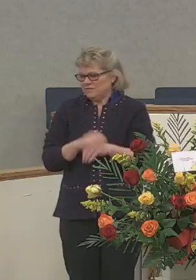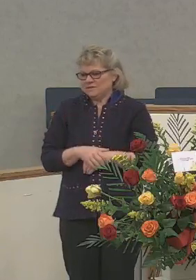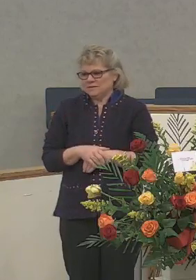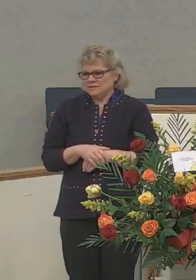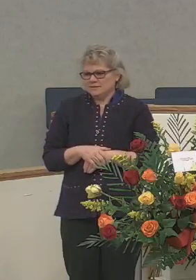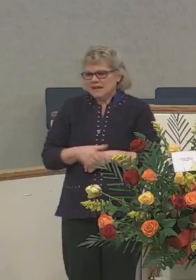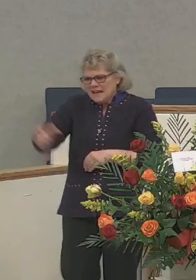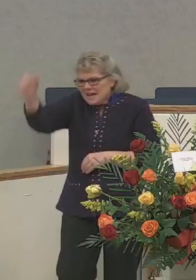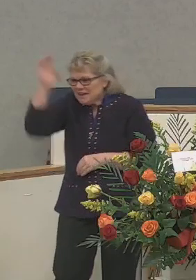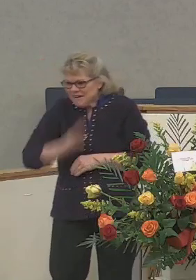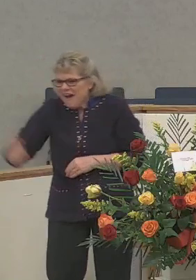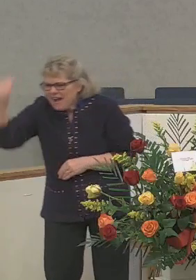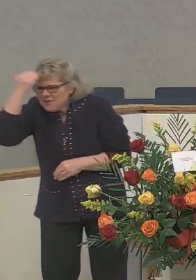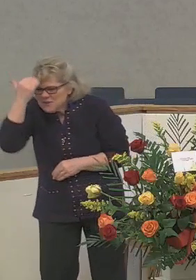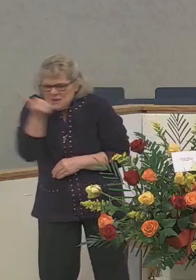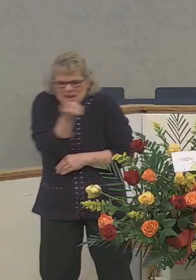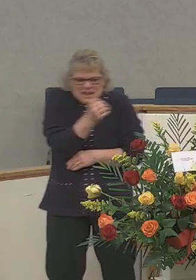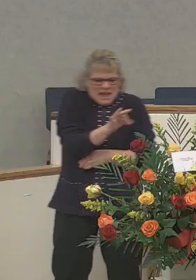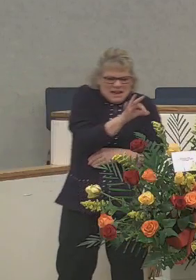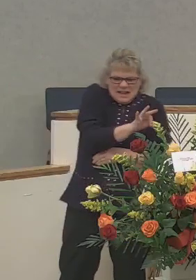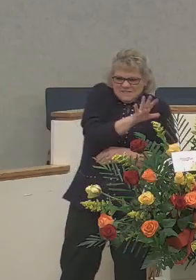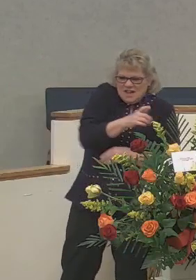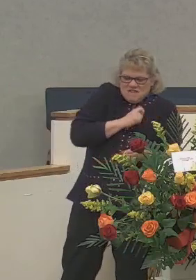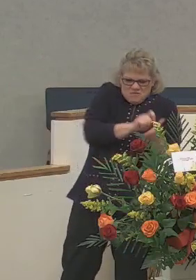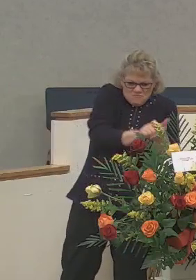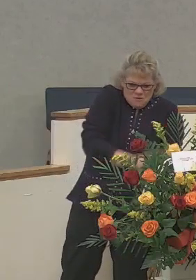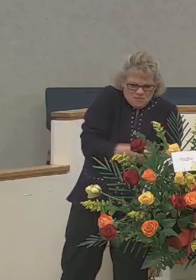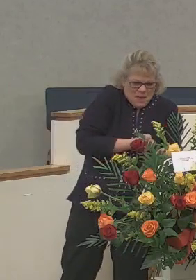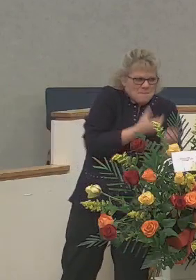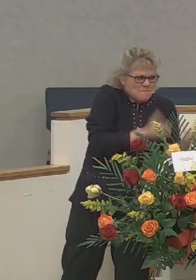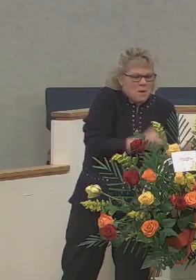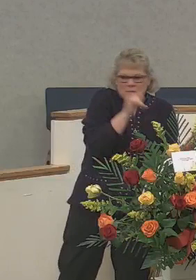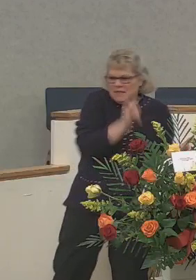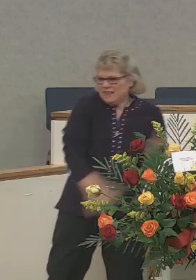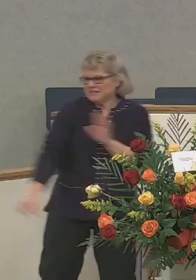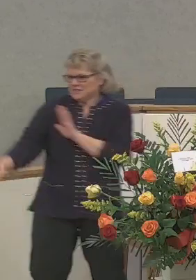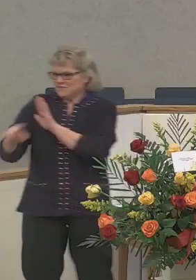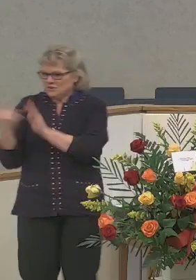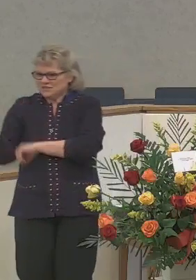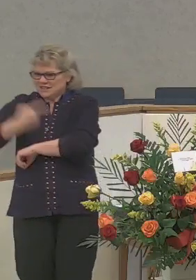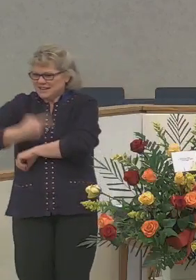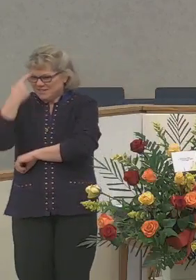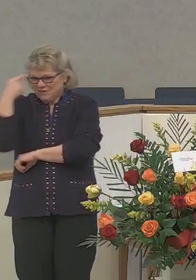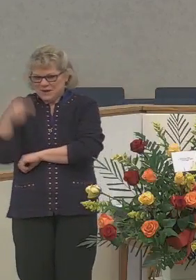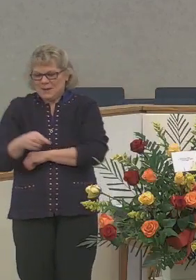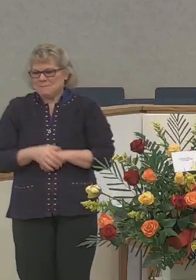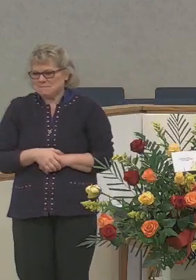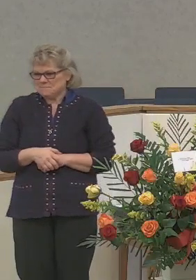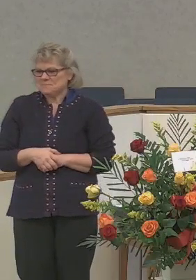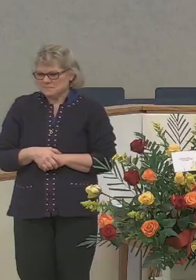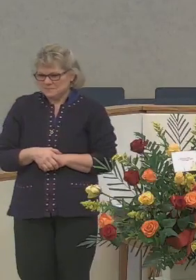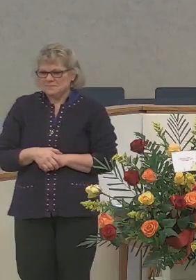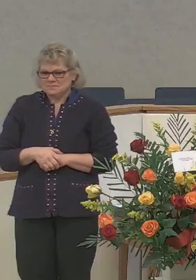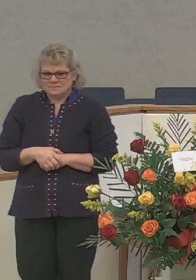He knew back in 1995 I would write those words and that this would be the verse of the day for him.